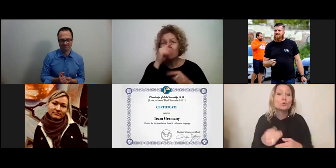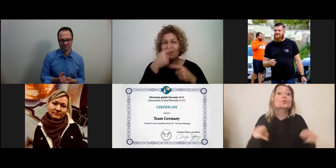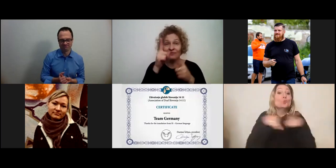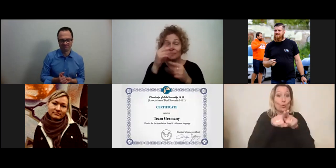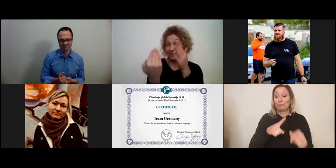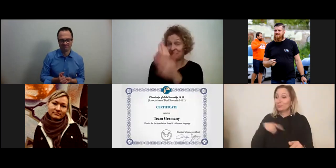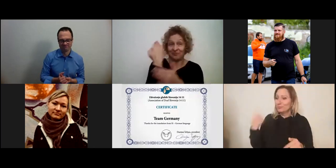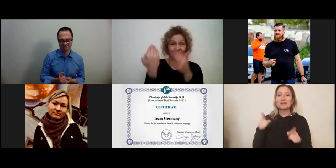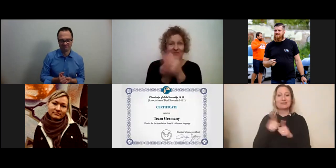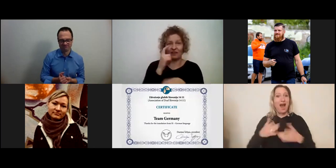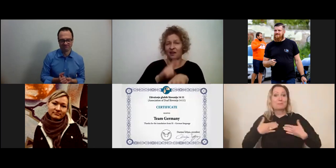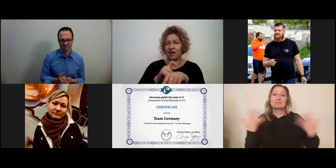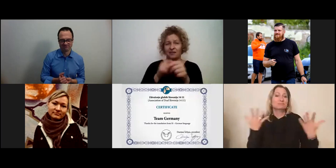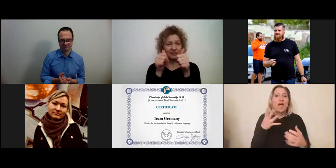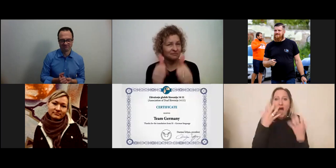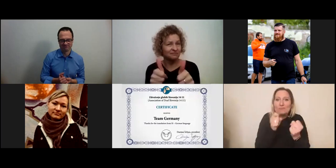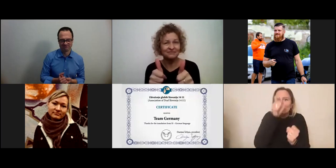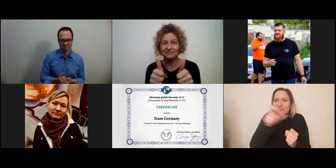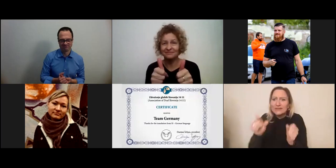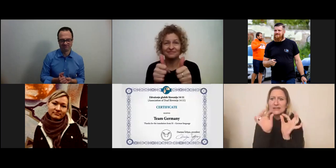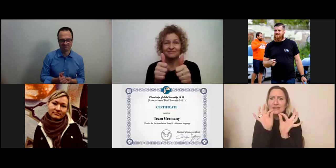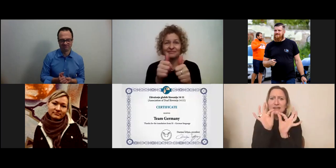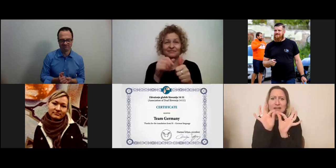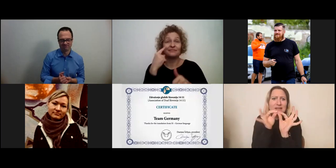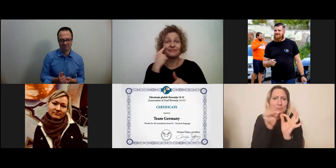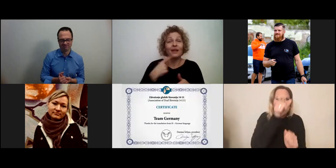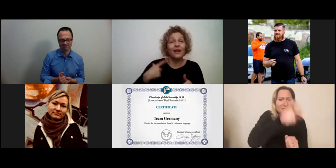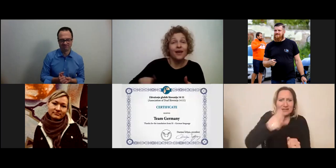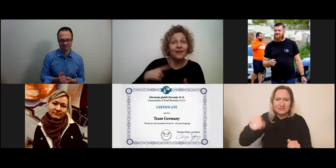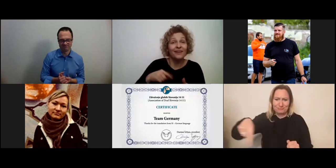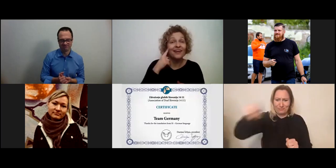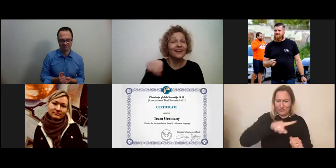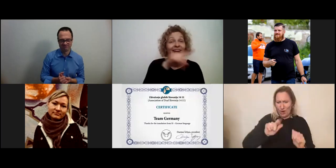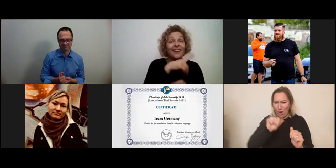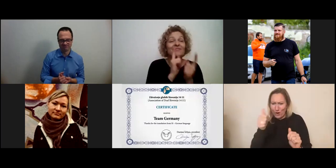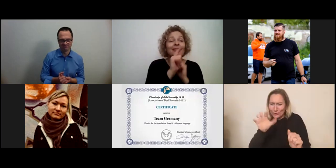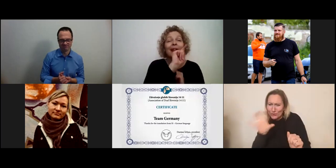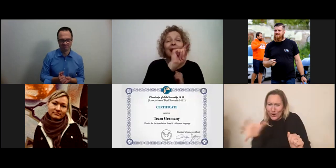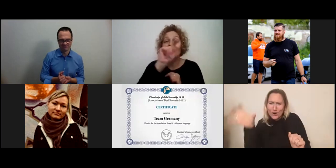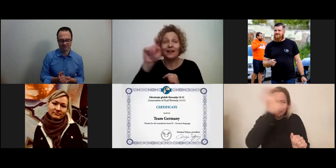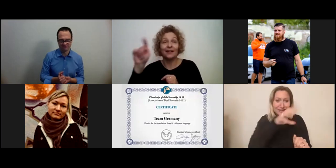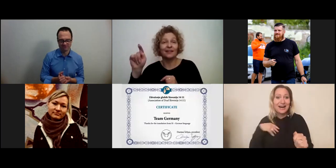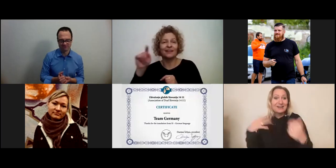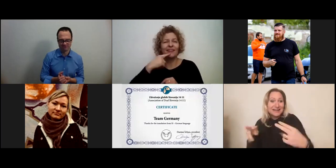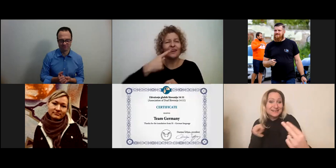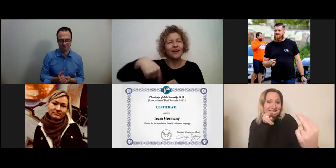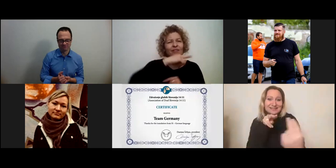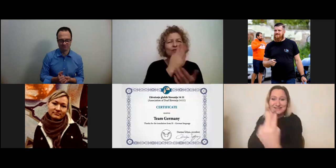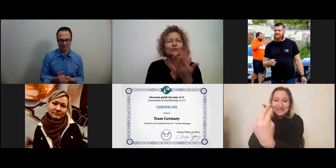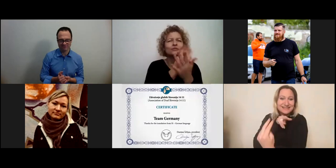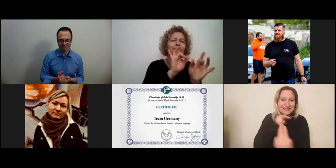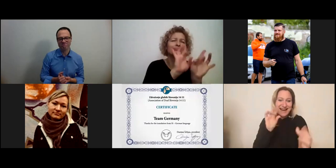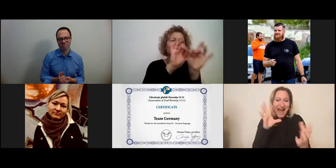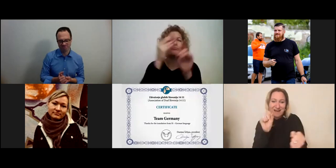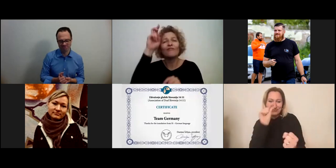season. It's absolutely at the right time. The technology now is there. Thanks also for this opportunity to